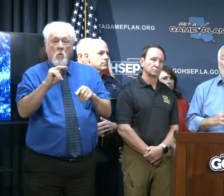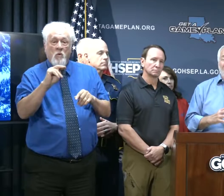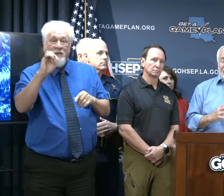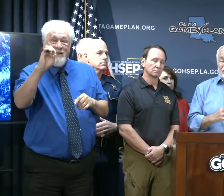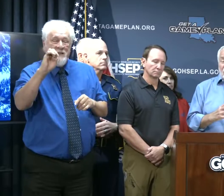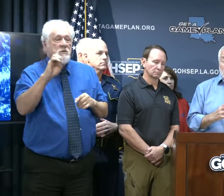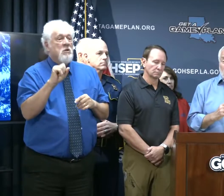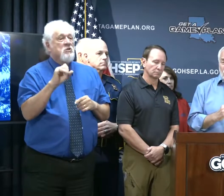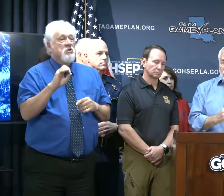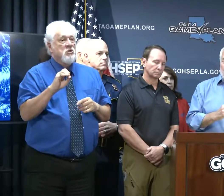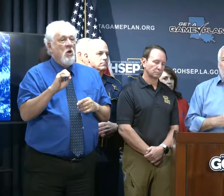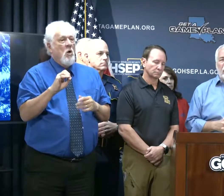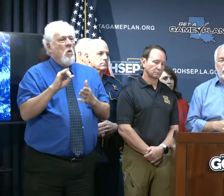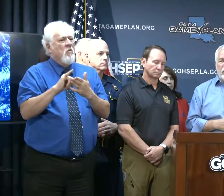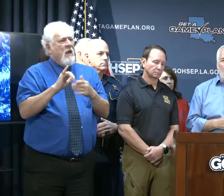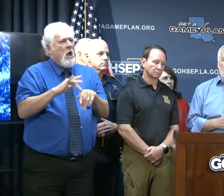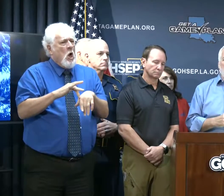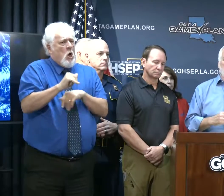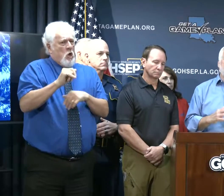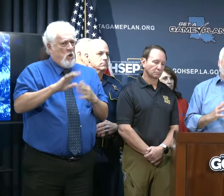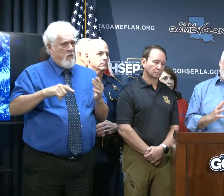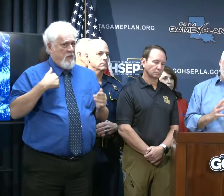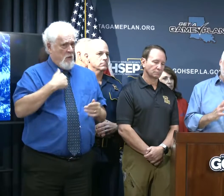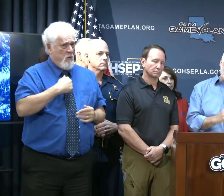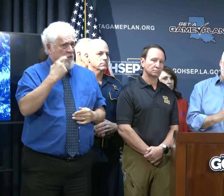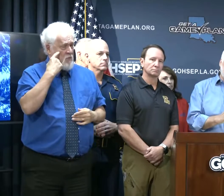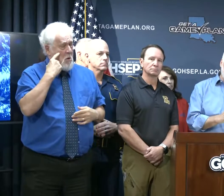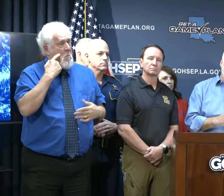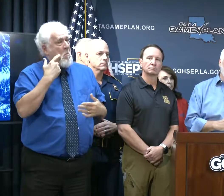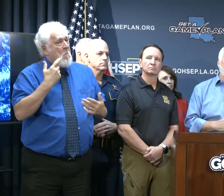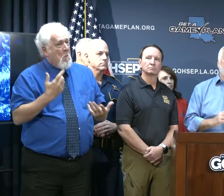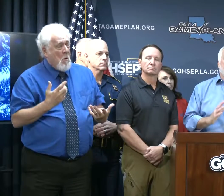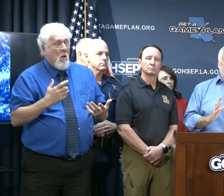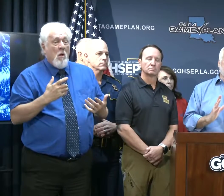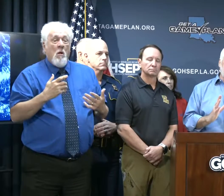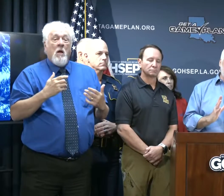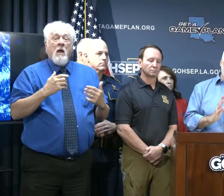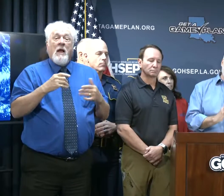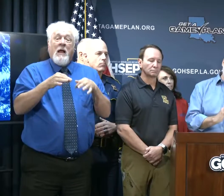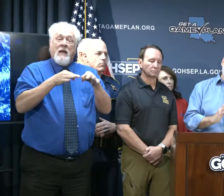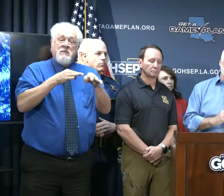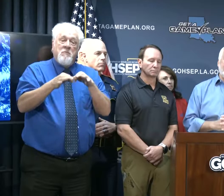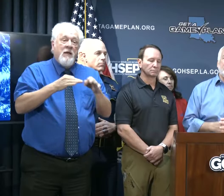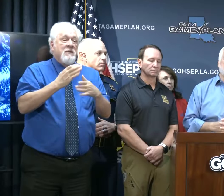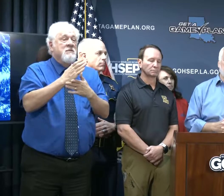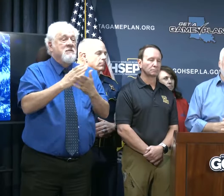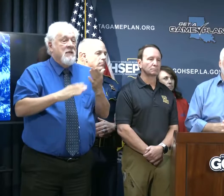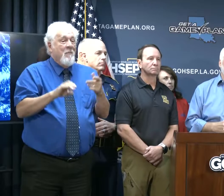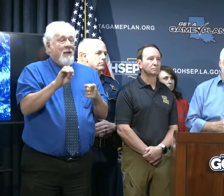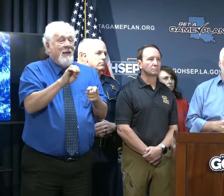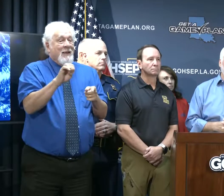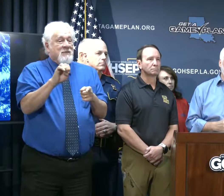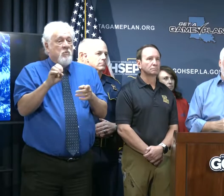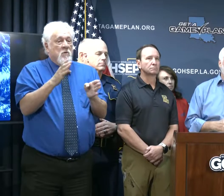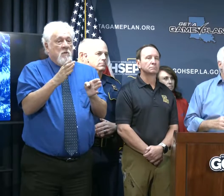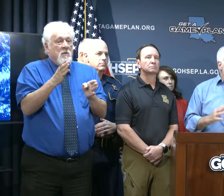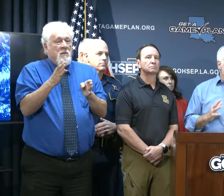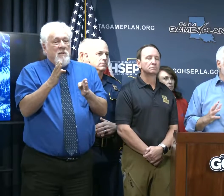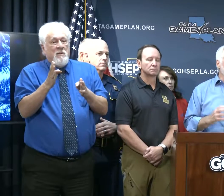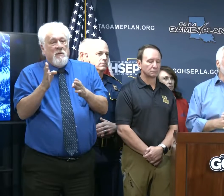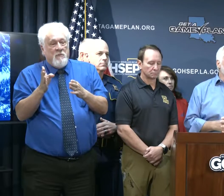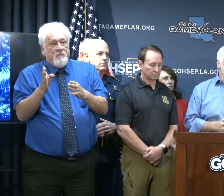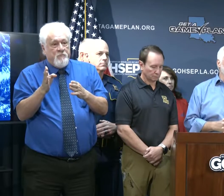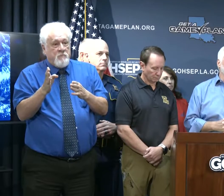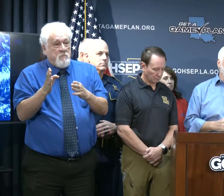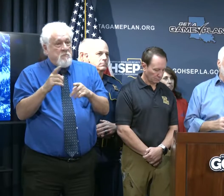and so that's a little earlier than we thought it would, and that at least in part explains some of the eastward shift of the track. We